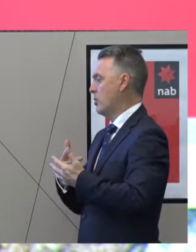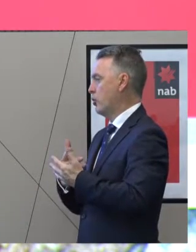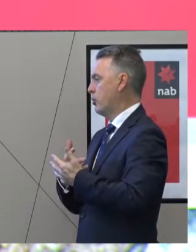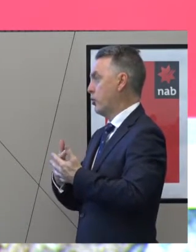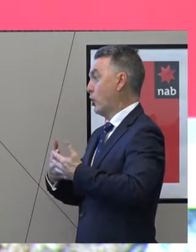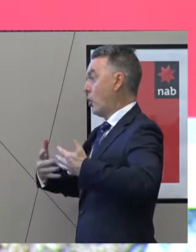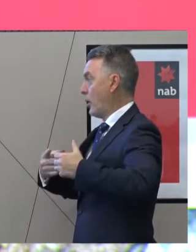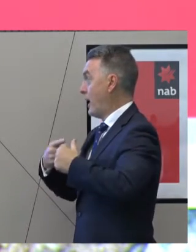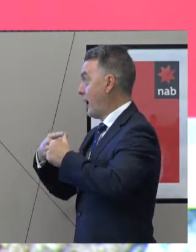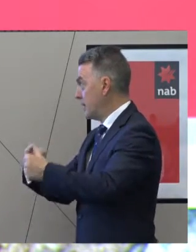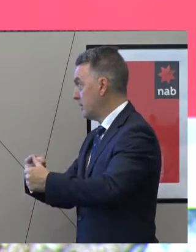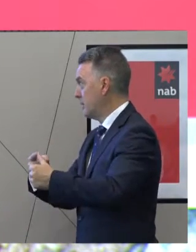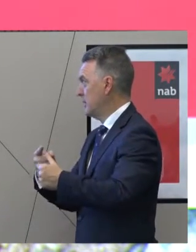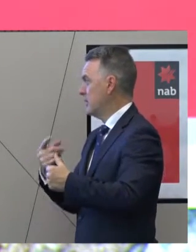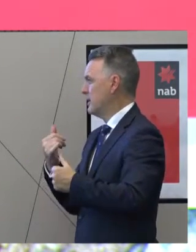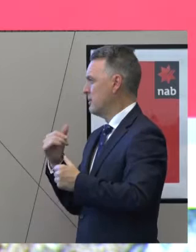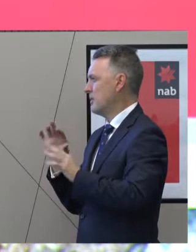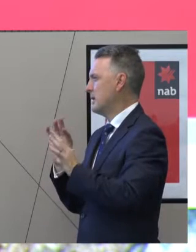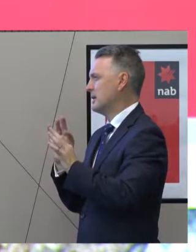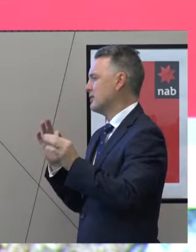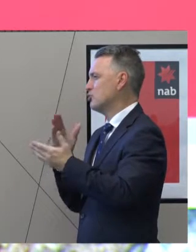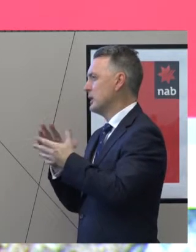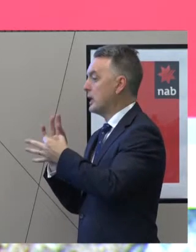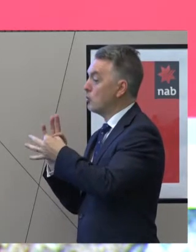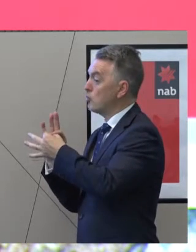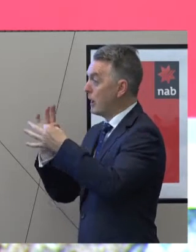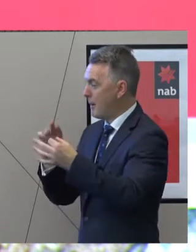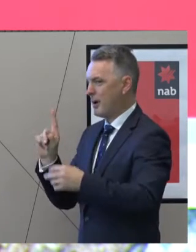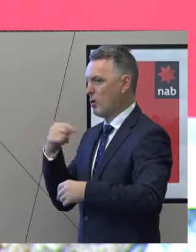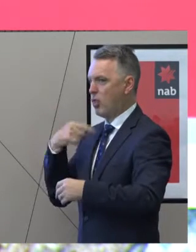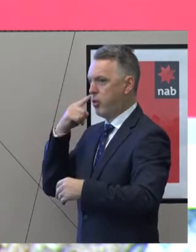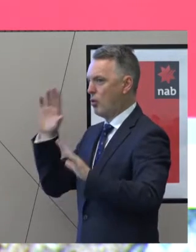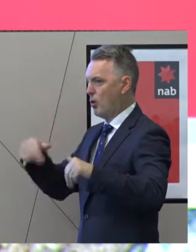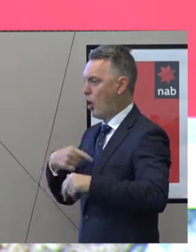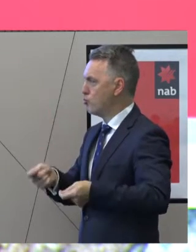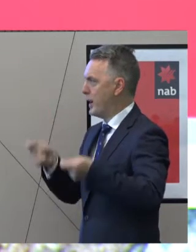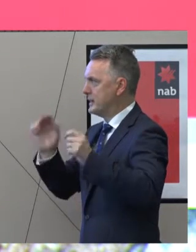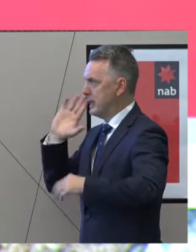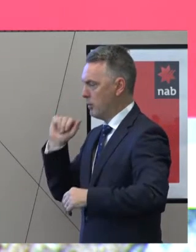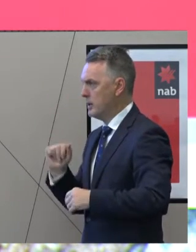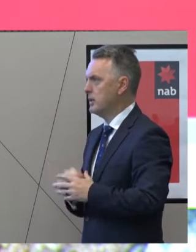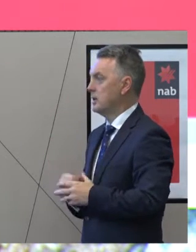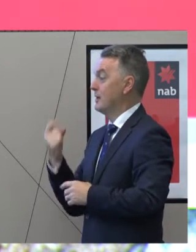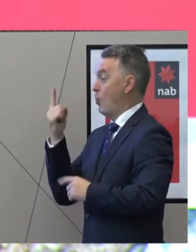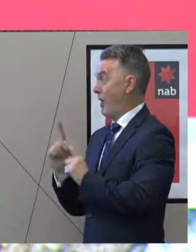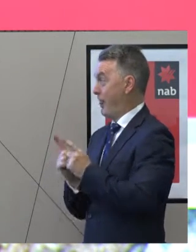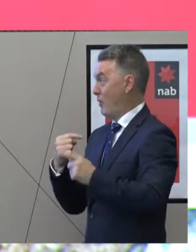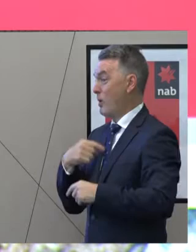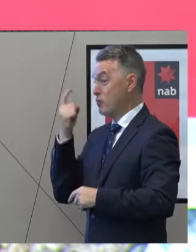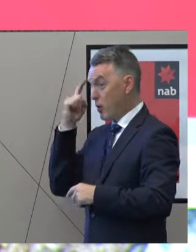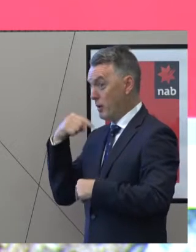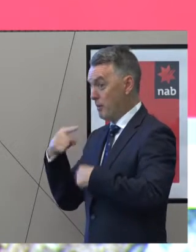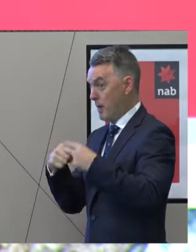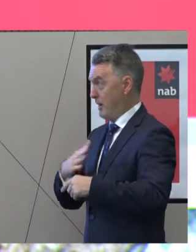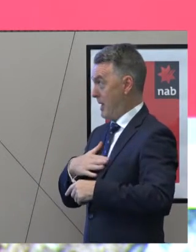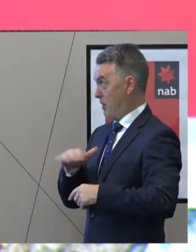The longer answer, which maybe doesn't quite relate, but I thought I'd raise at this point anyway, is one of the things that we've been concerned about at the Commission